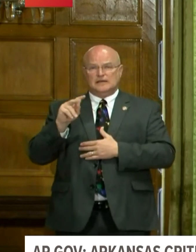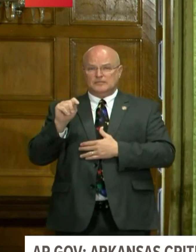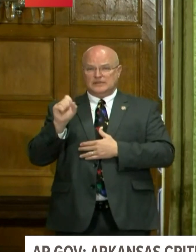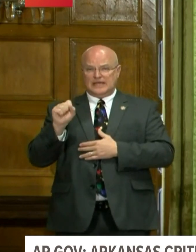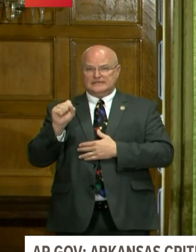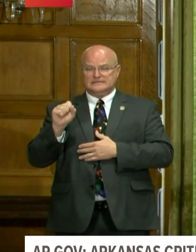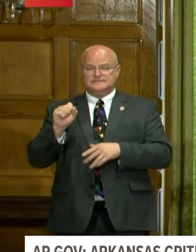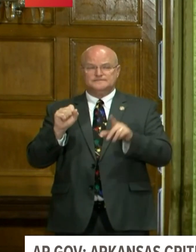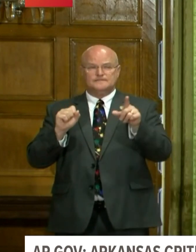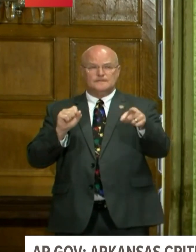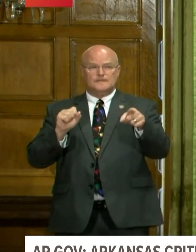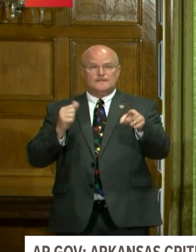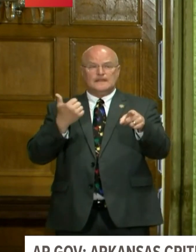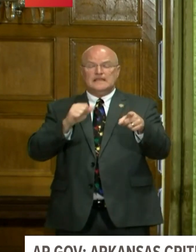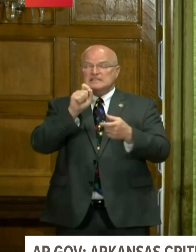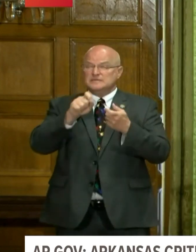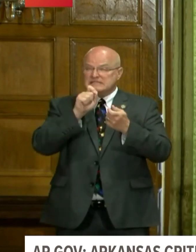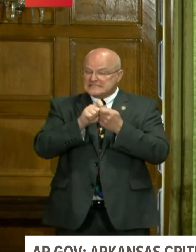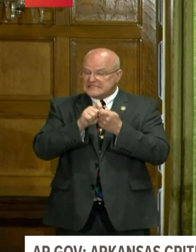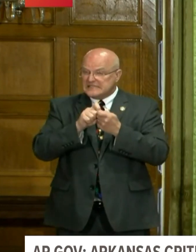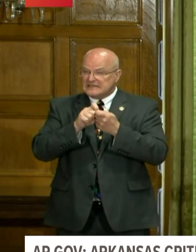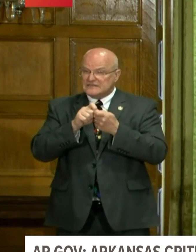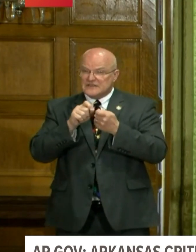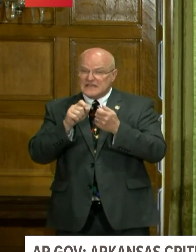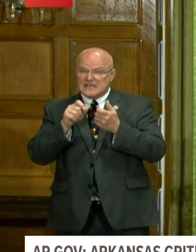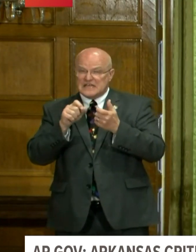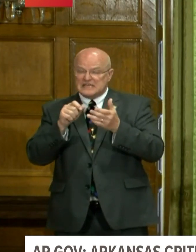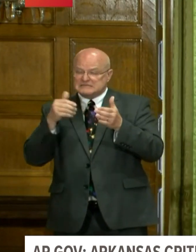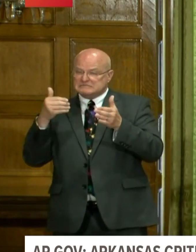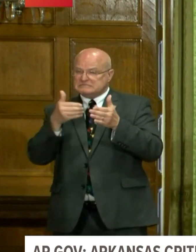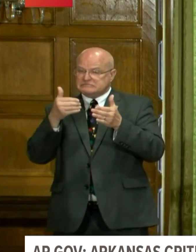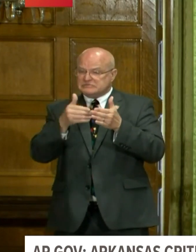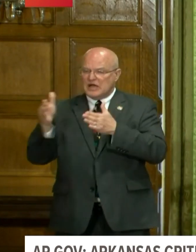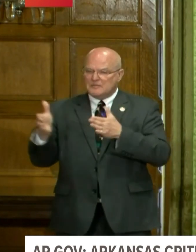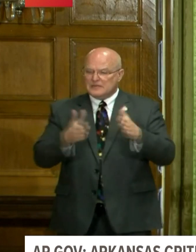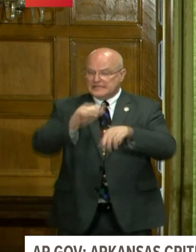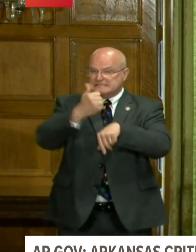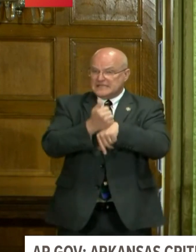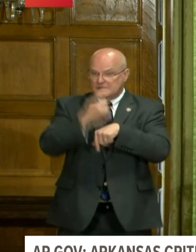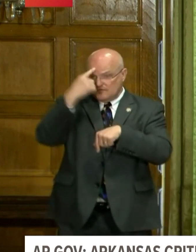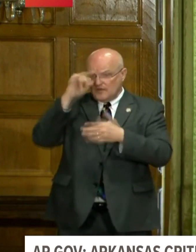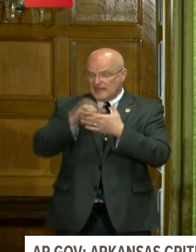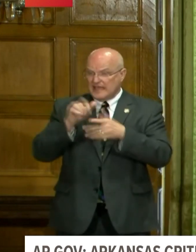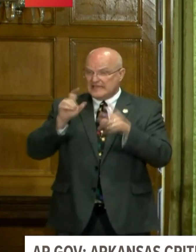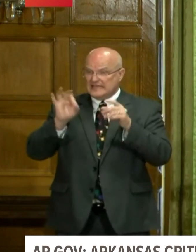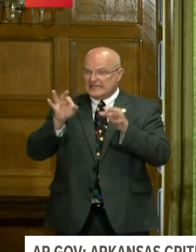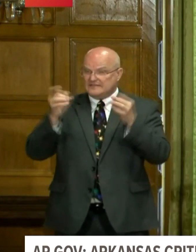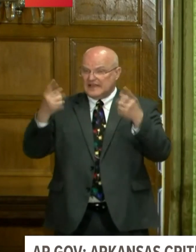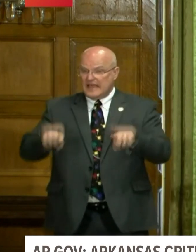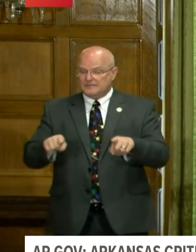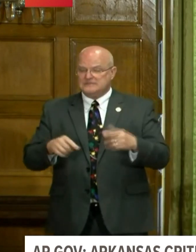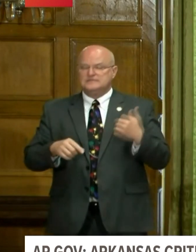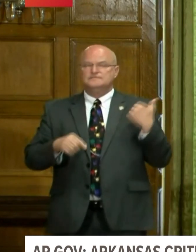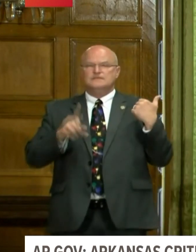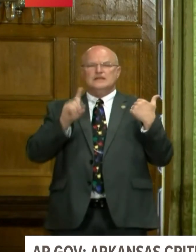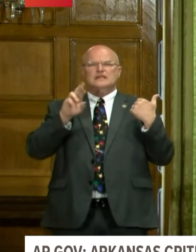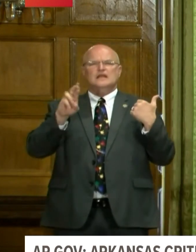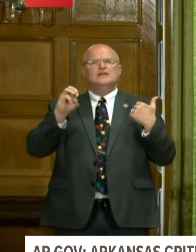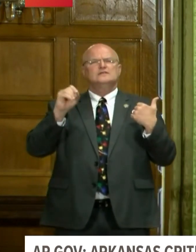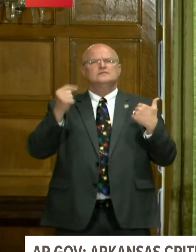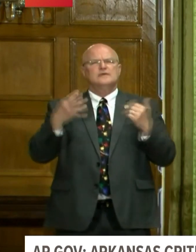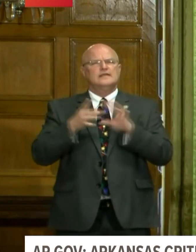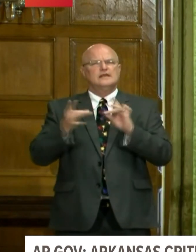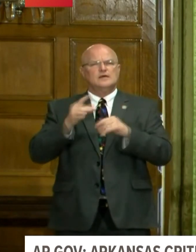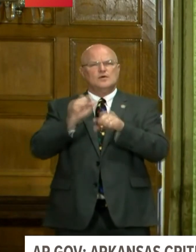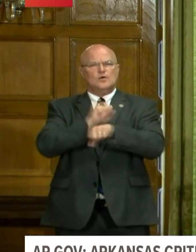specifics on what the state will do if it does get to that point? I mean, is there a plan in place, I guess I should ask? Dr. Smith, do you want to comment a little bit